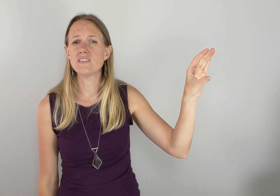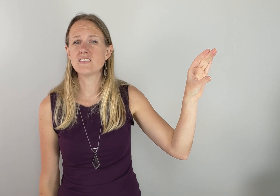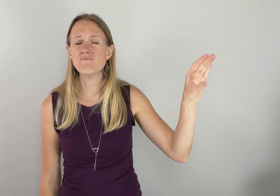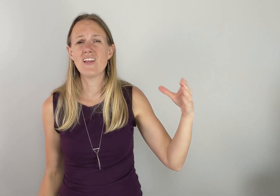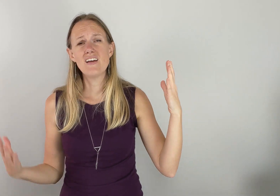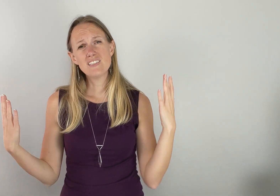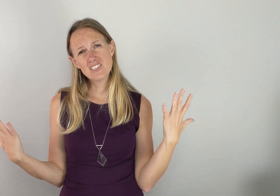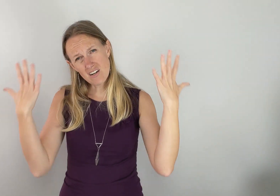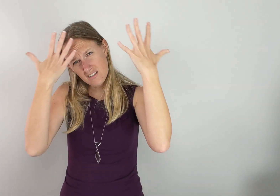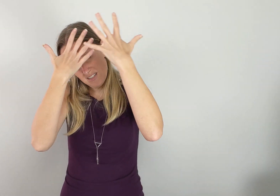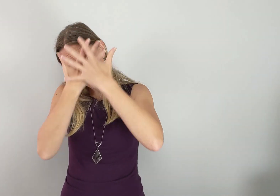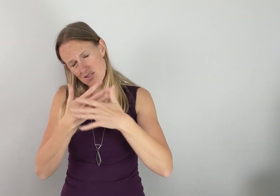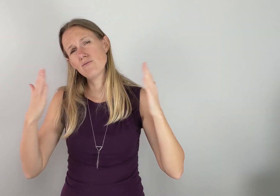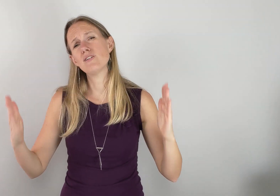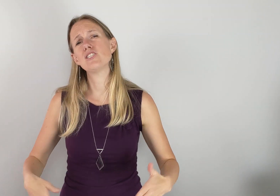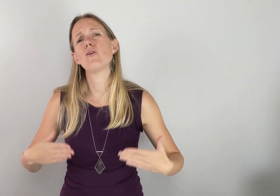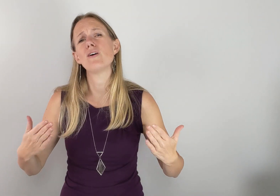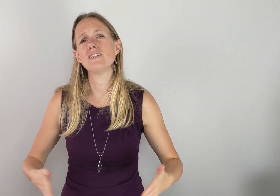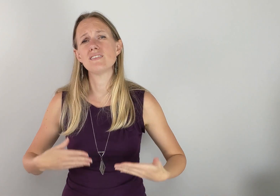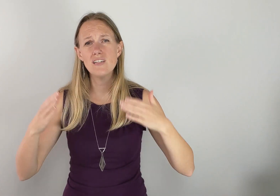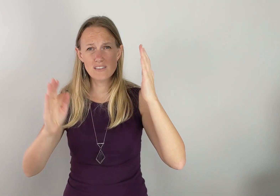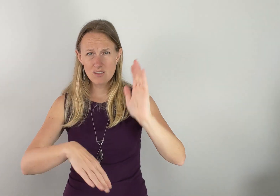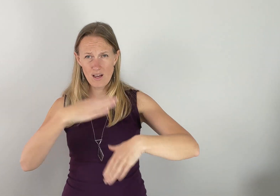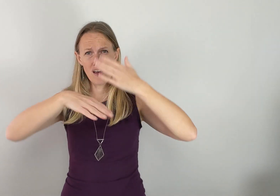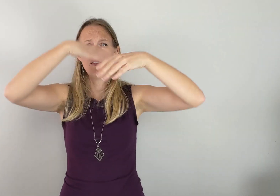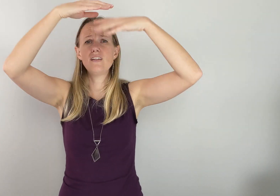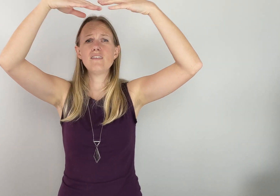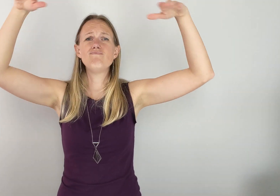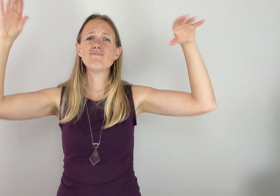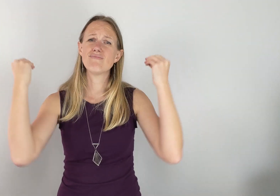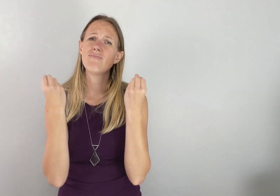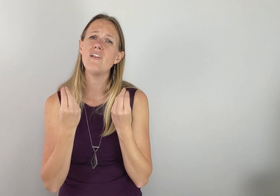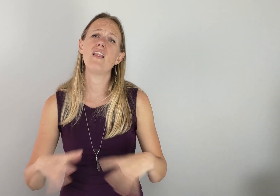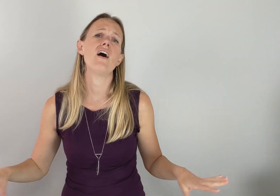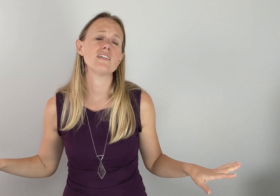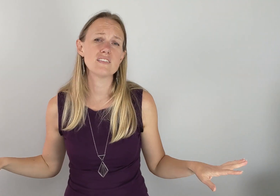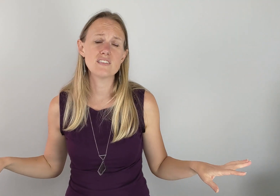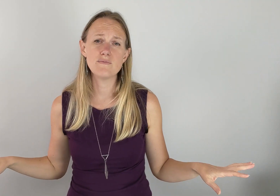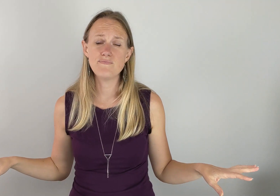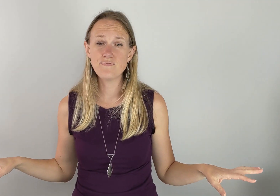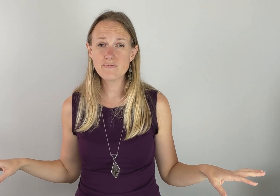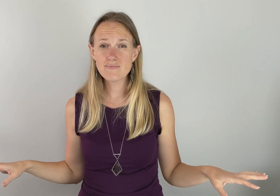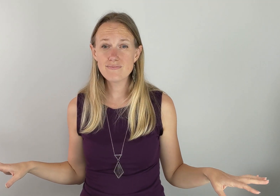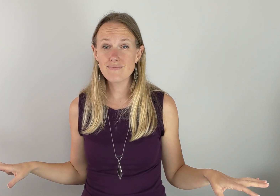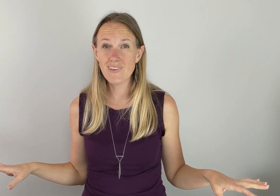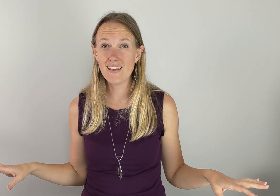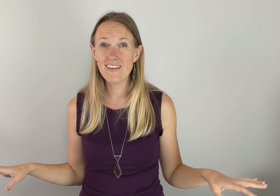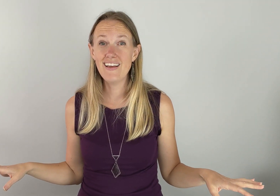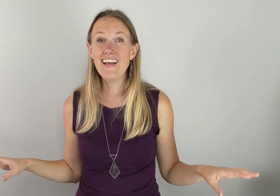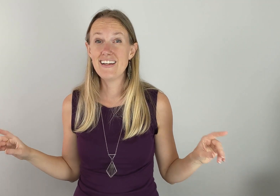cross. Darkness rejoiced as though heaven lost. Okay? Now